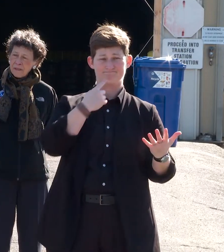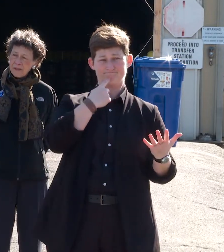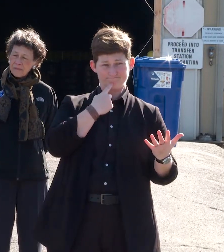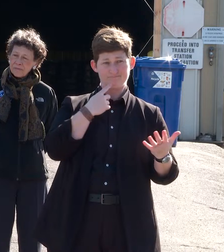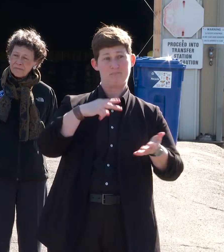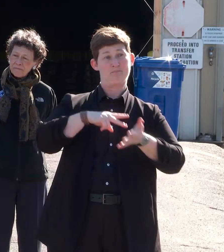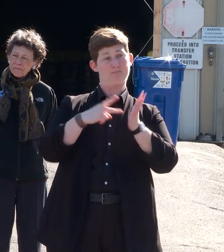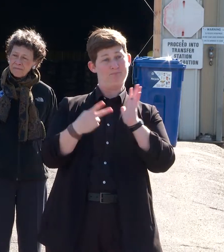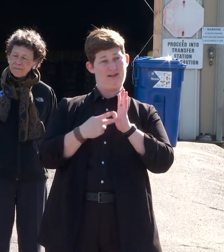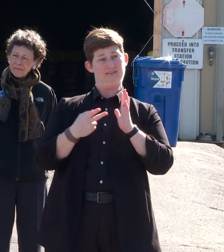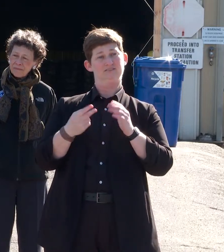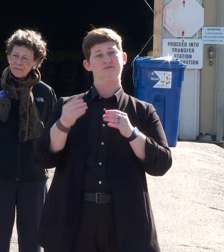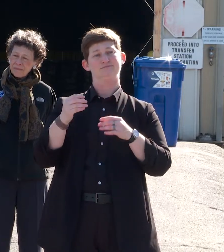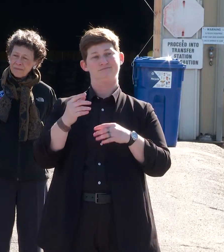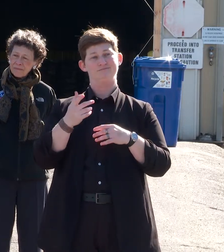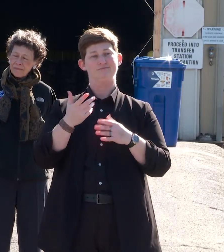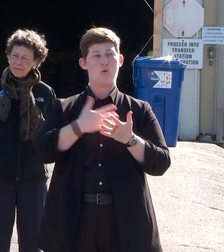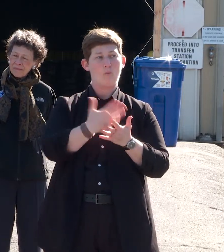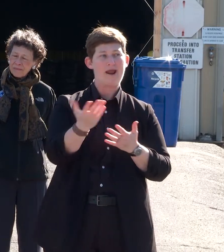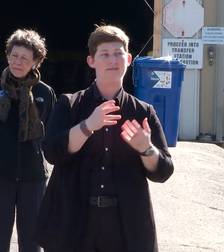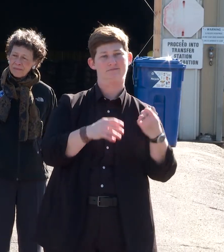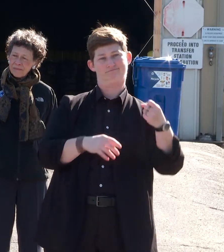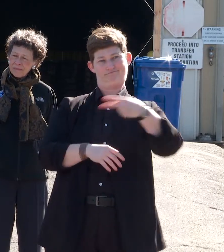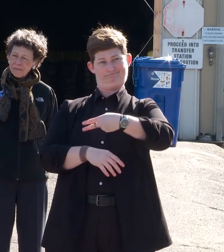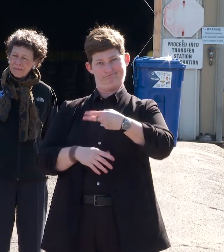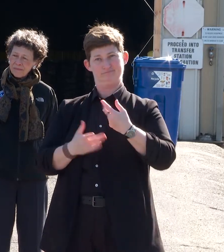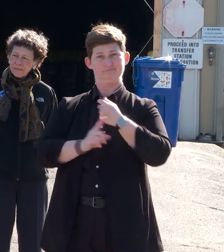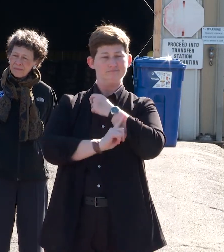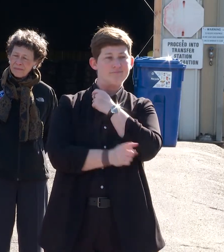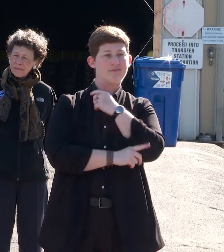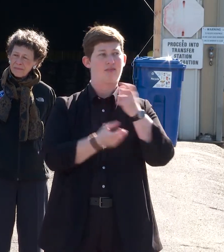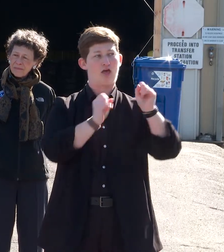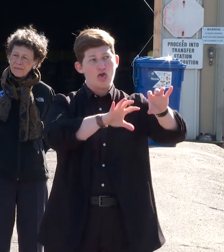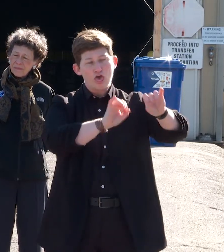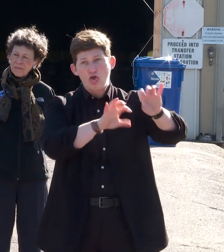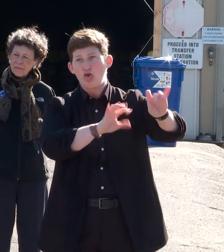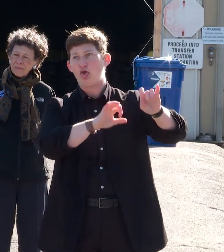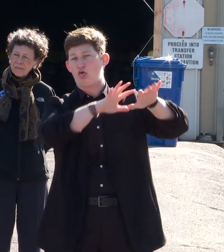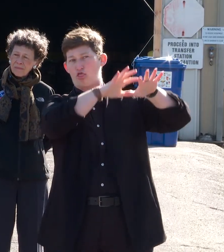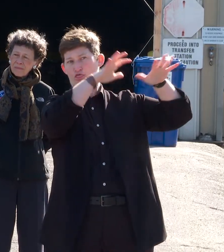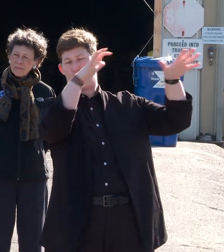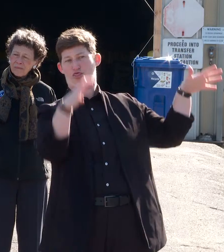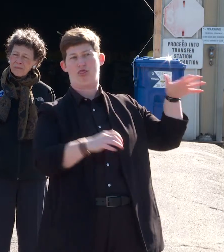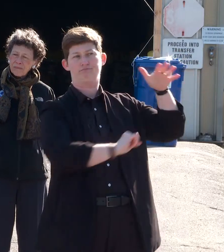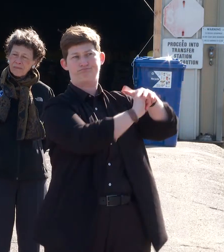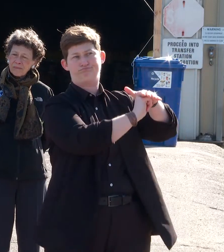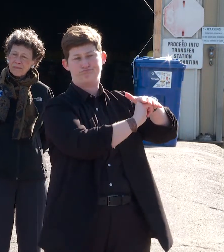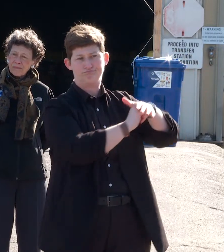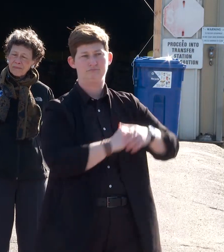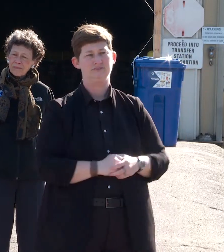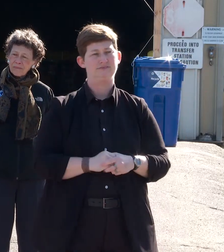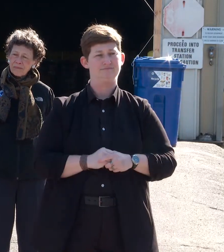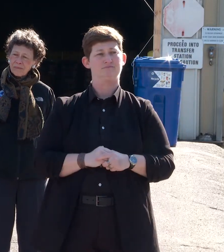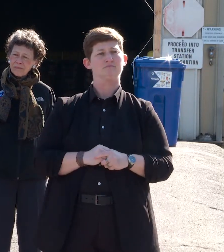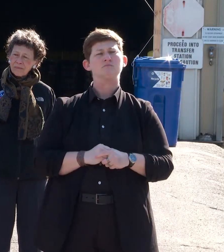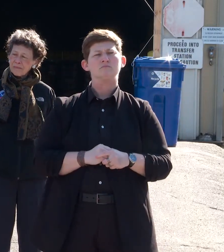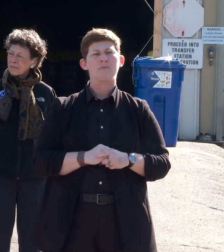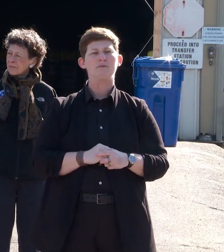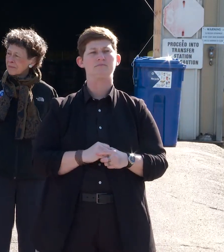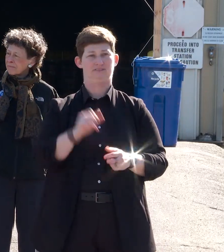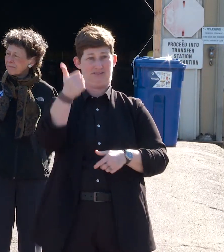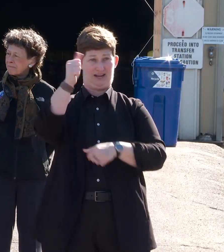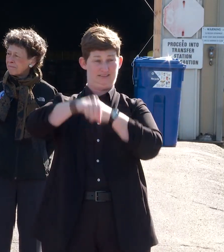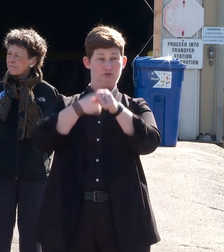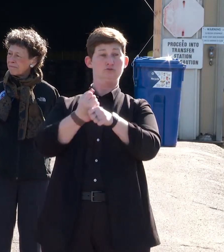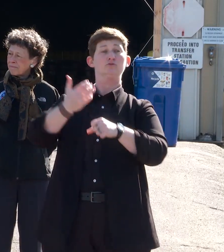to landfills and waste to energy facilities. In 2014, the legislature at the state level set a goal